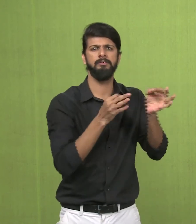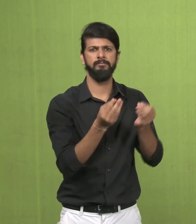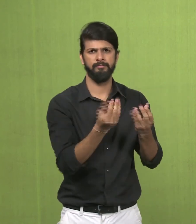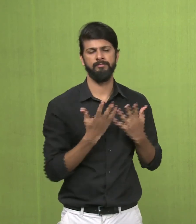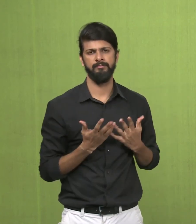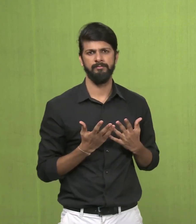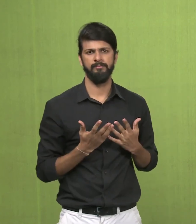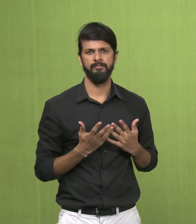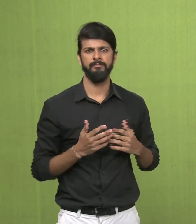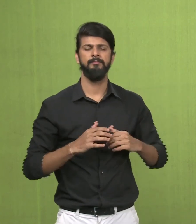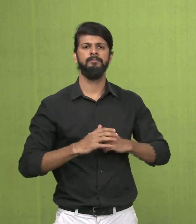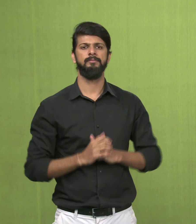period?